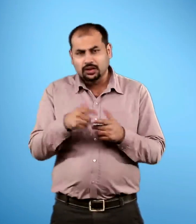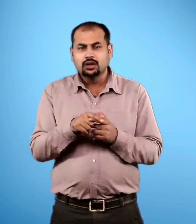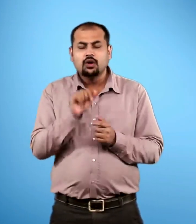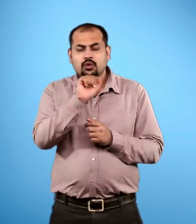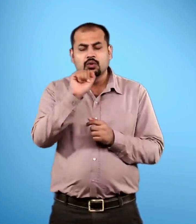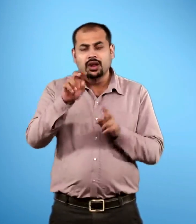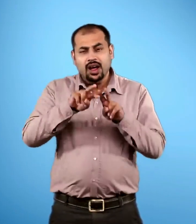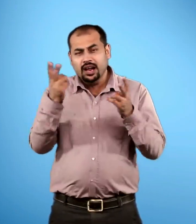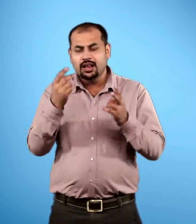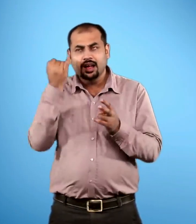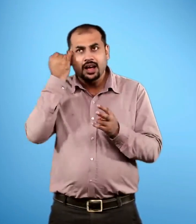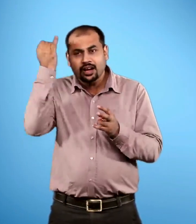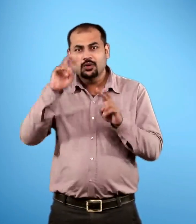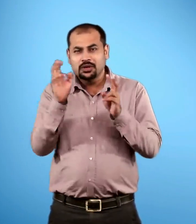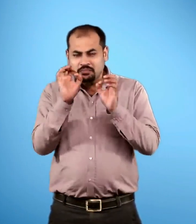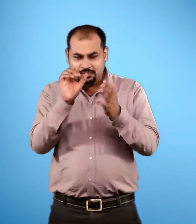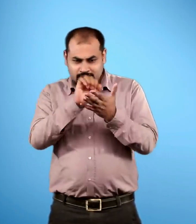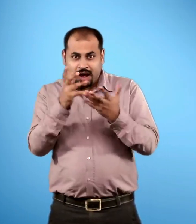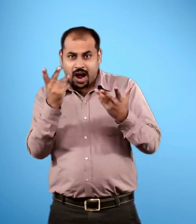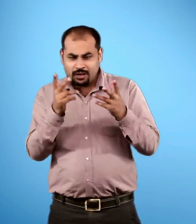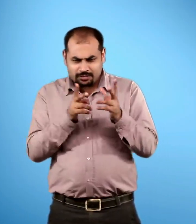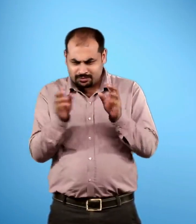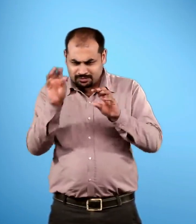Also make your own rule.